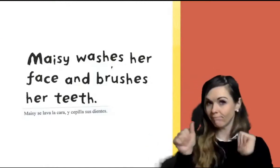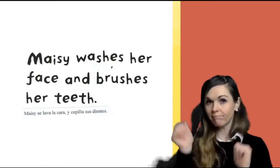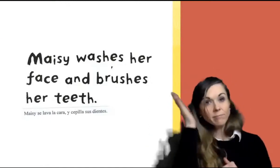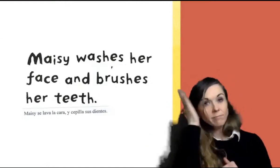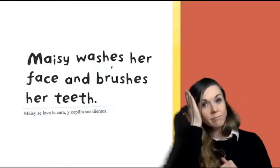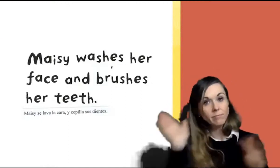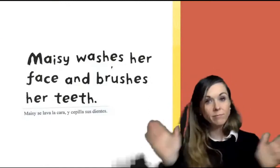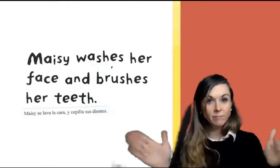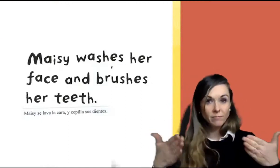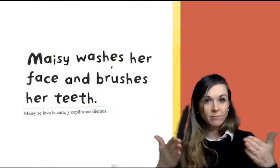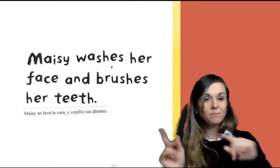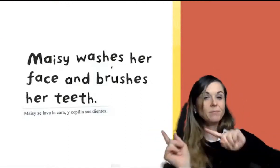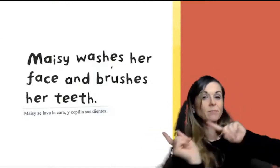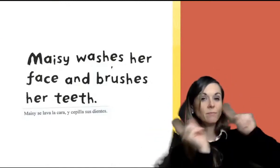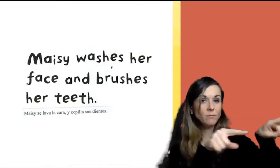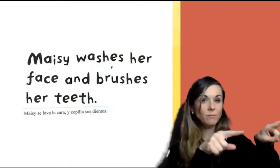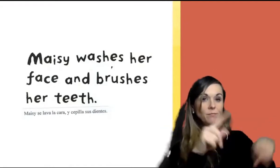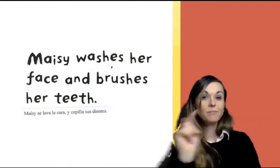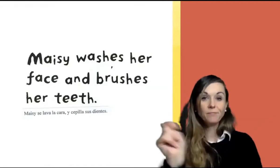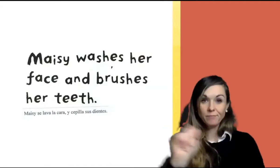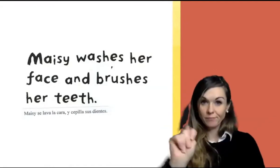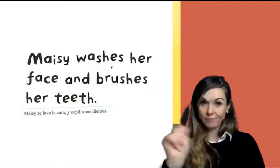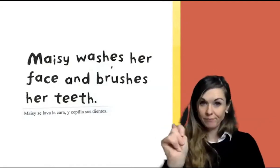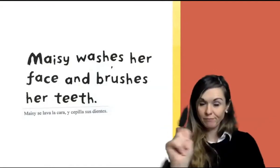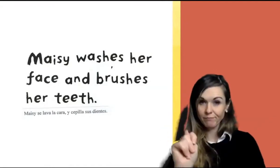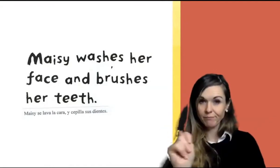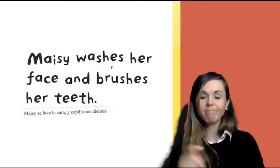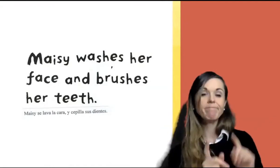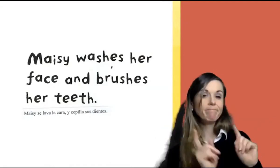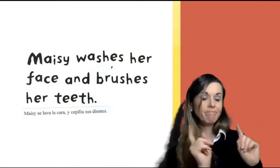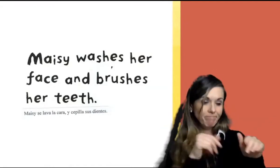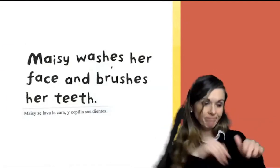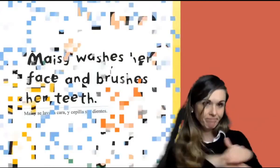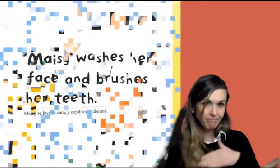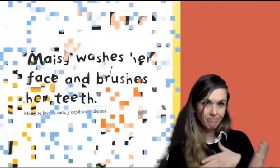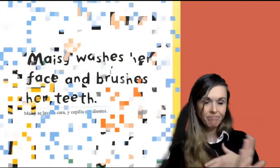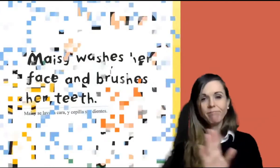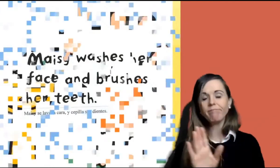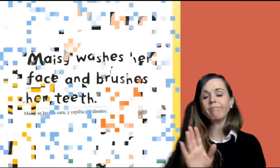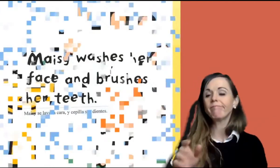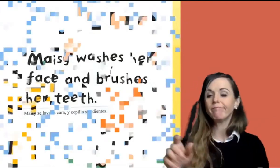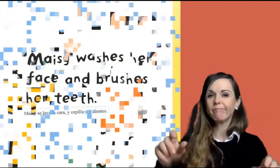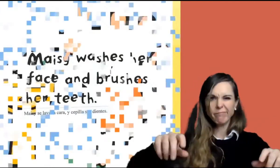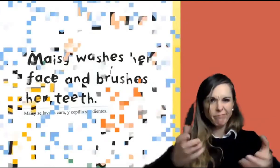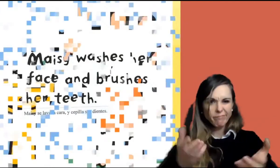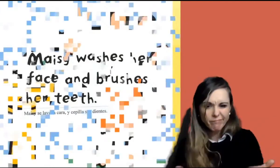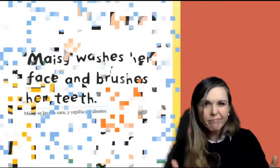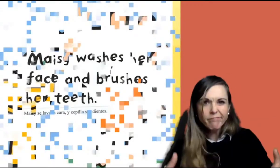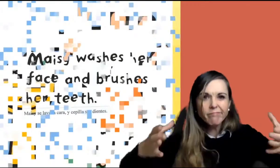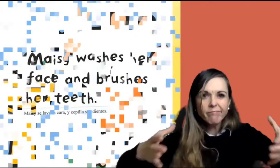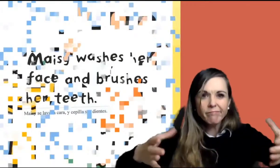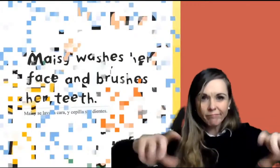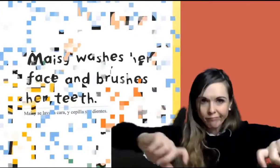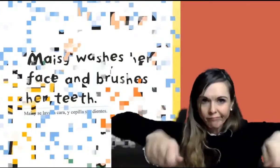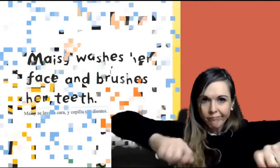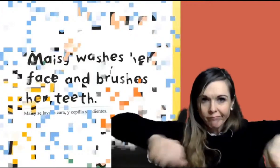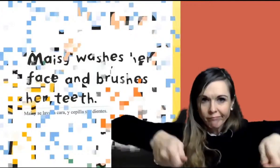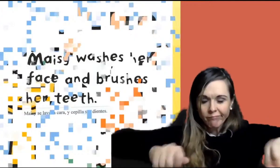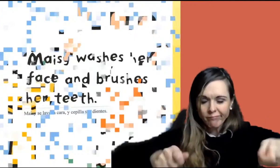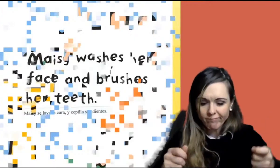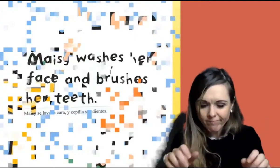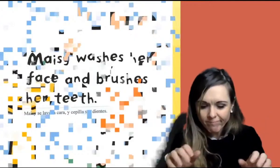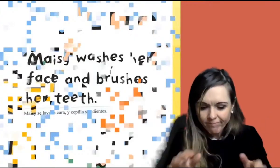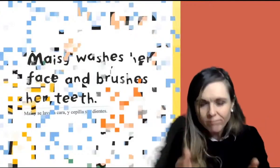So she needs to leave her bedroom. She goes to the bathroom, enters the bathroom, goes to the sink